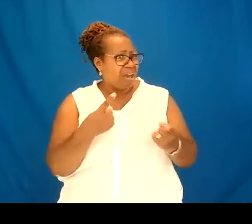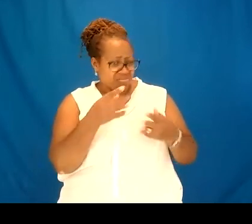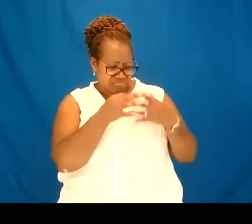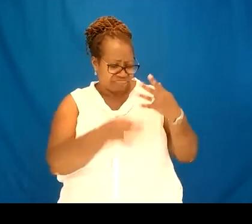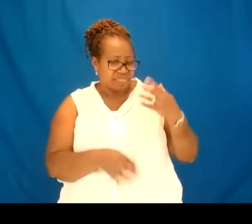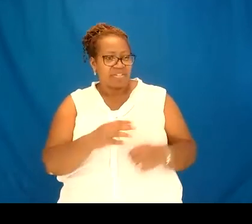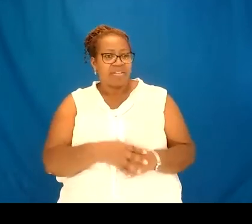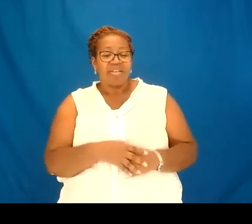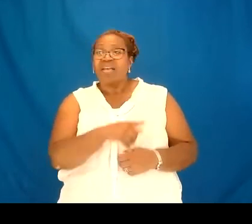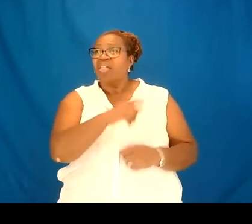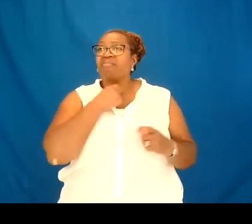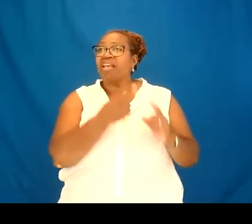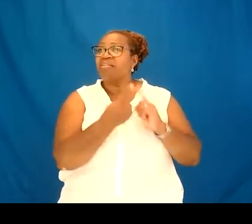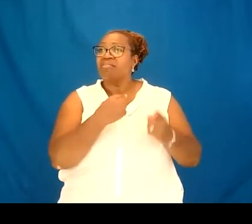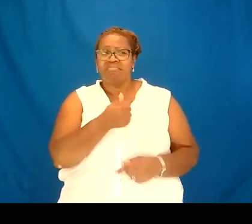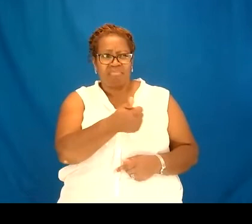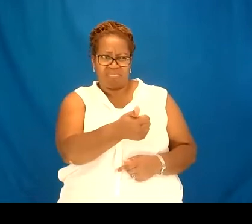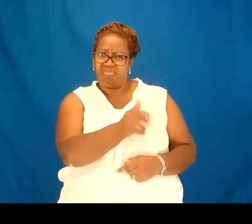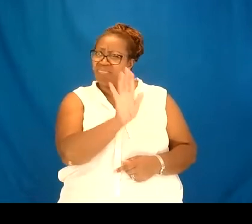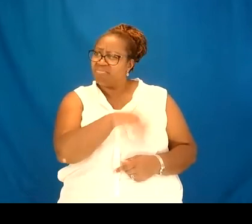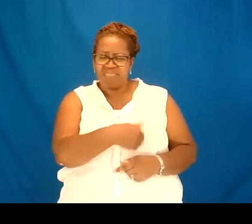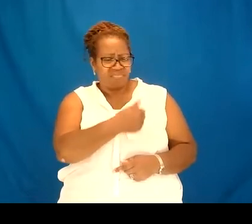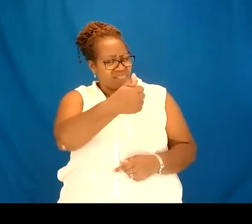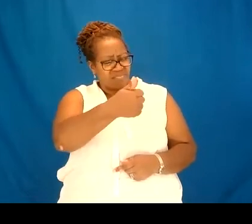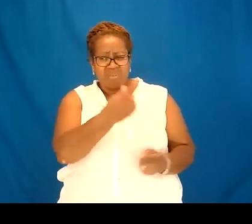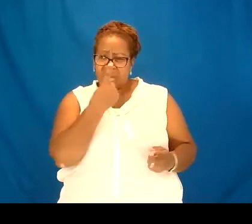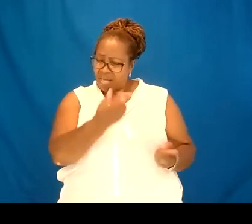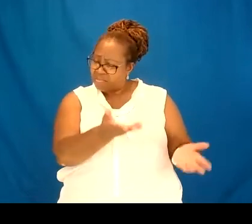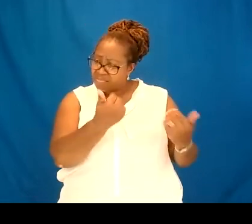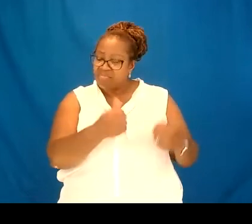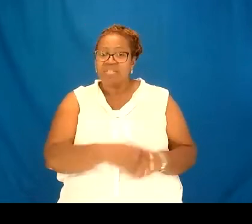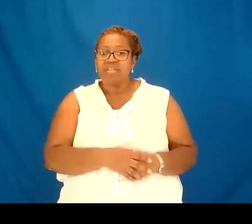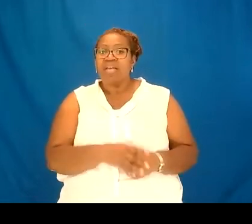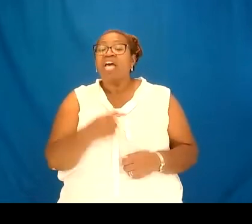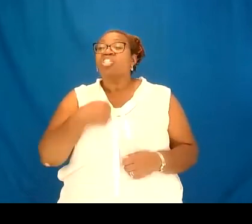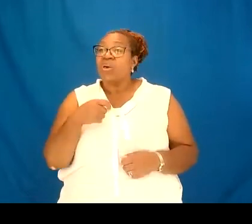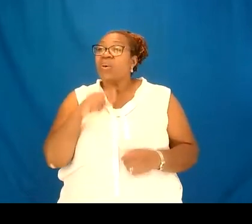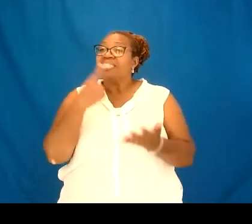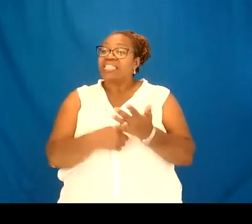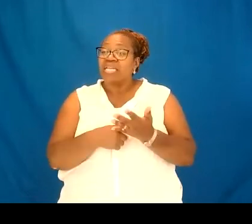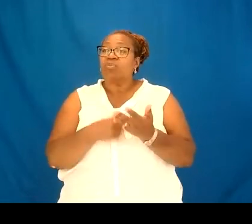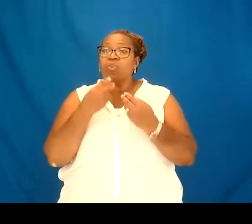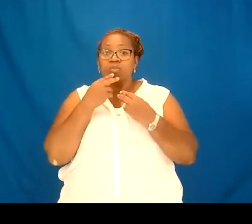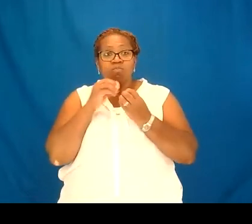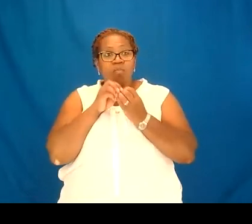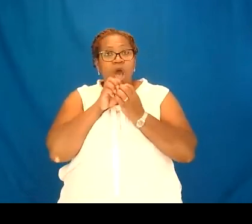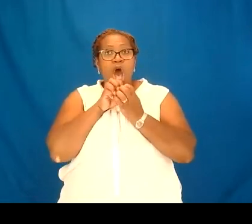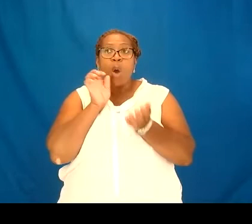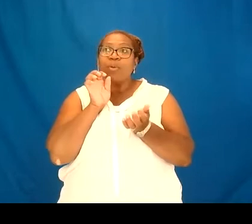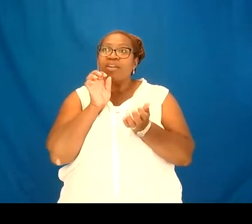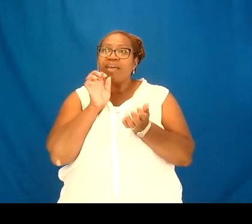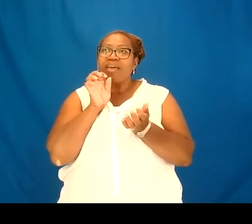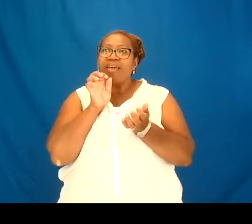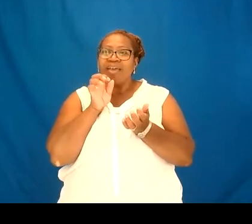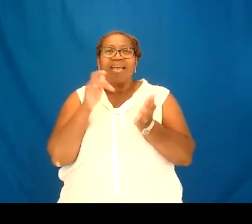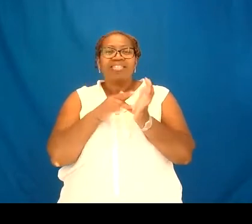the journey began. I began to open my mouth, and Jesus was right there to fill it at every turn. And he sent me a good